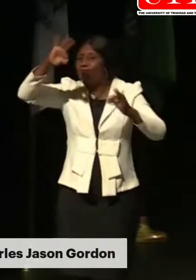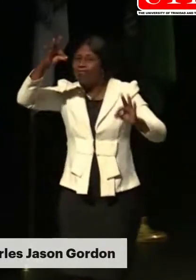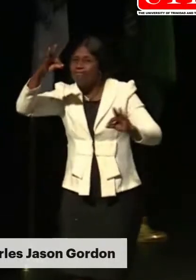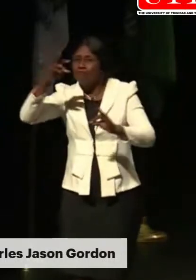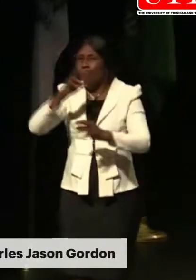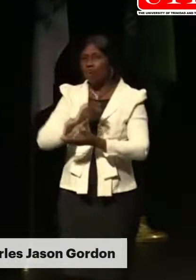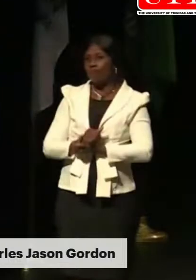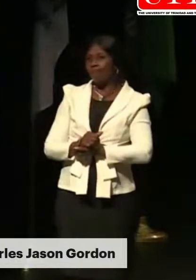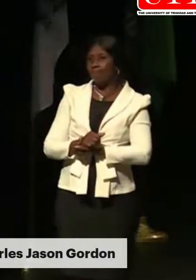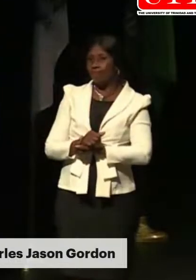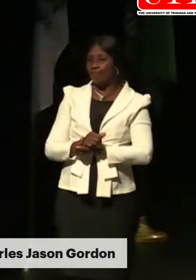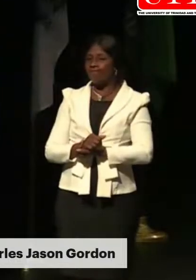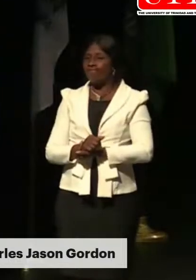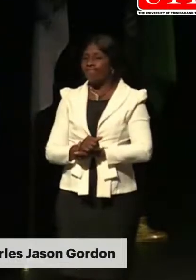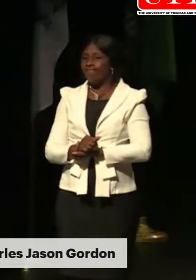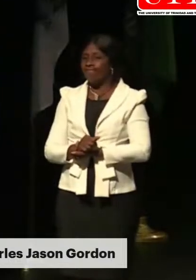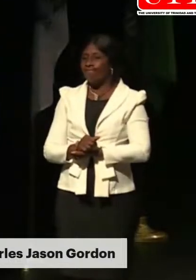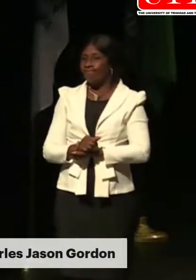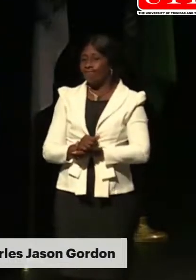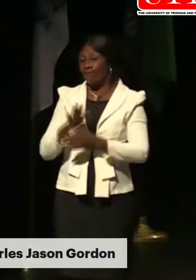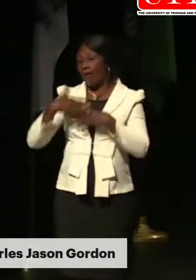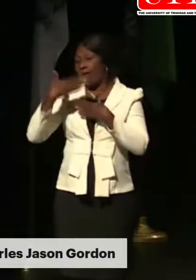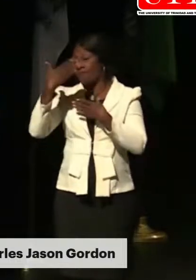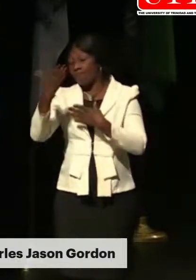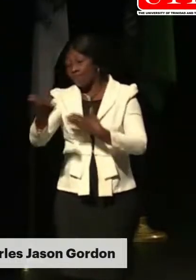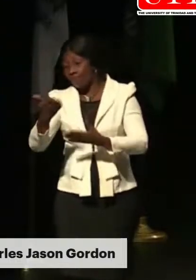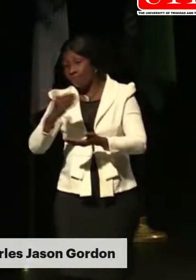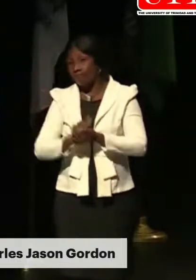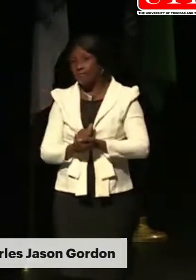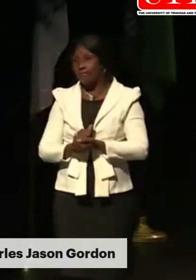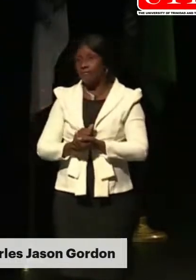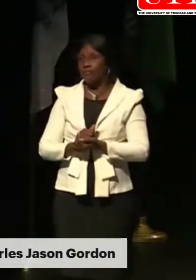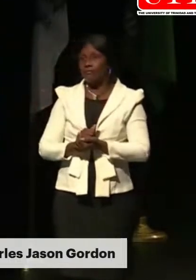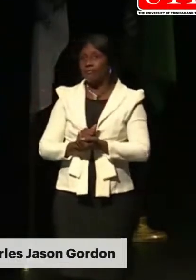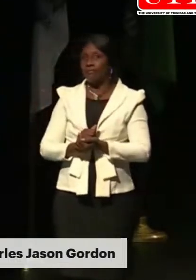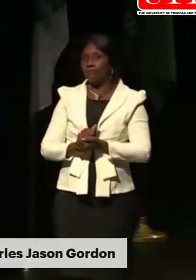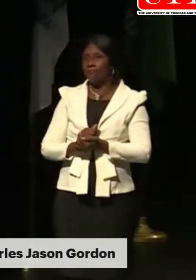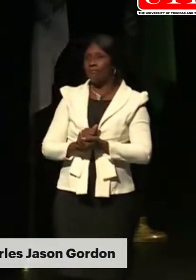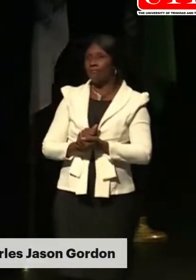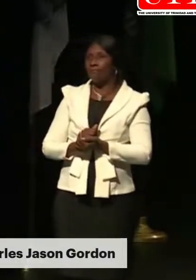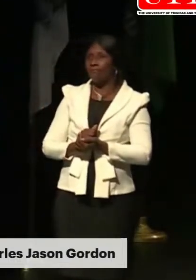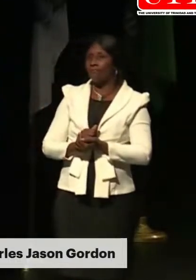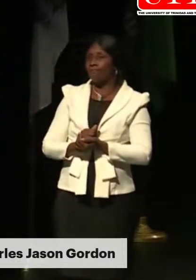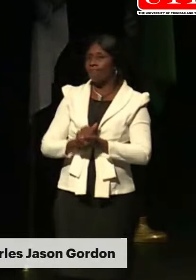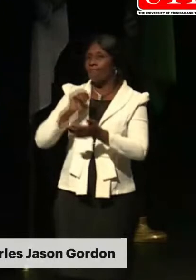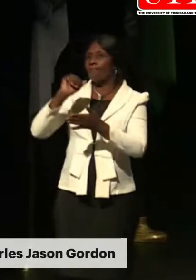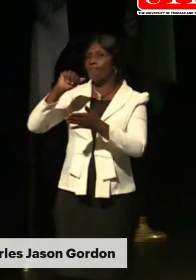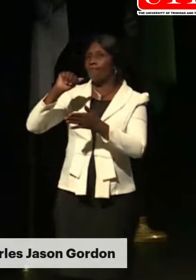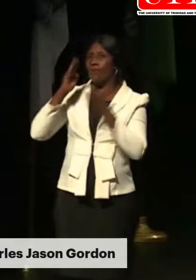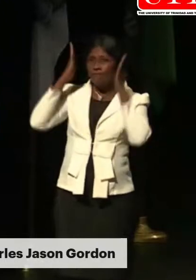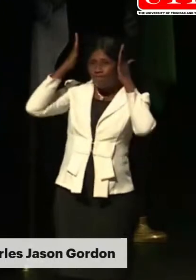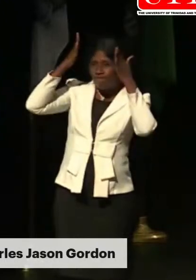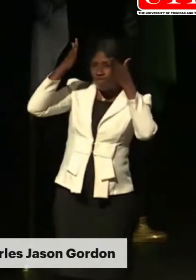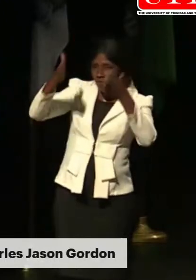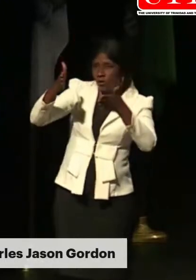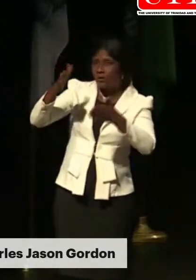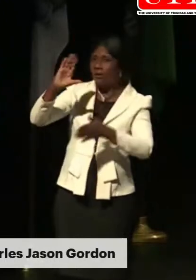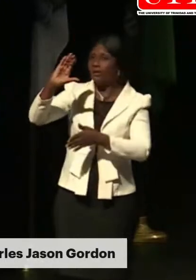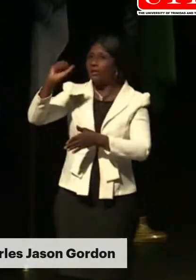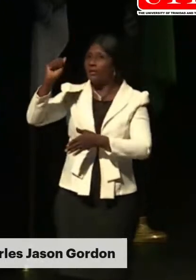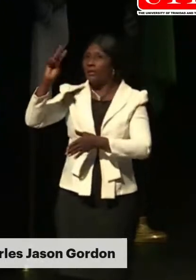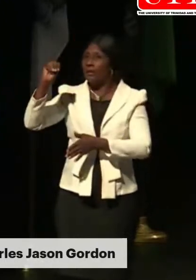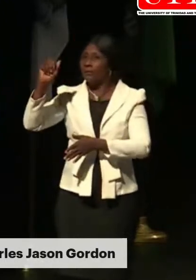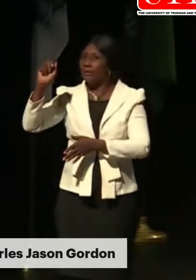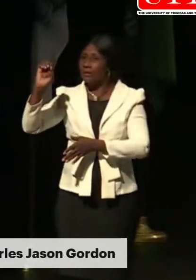Shortly thereafter, he commenced his seminary formation at the Seminary of St. John Vianney and